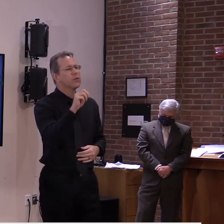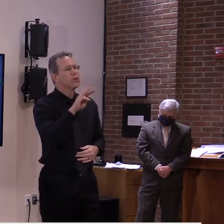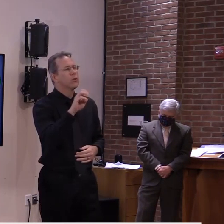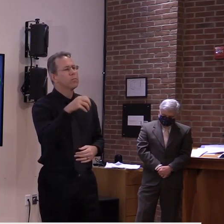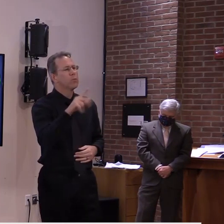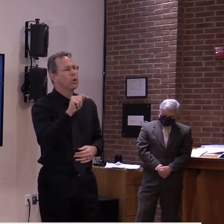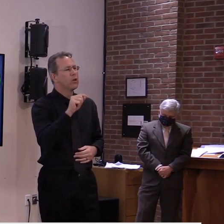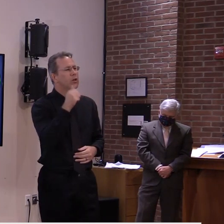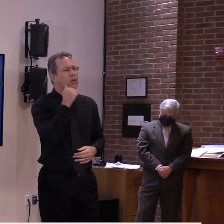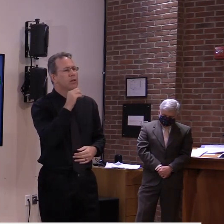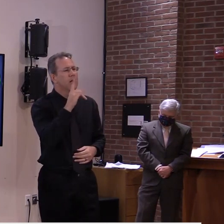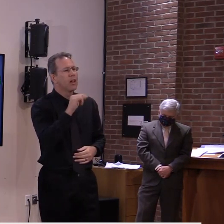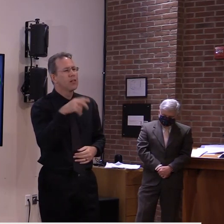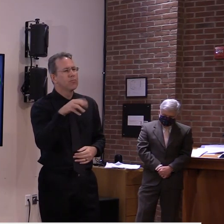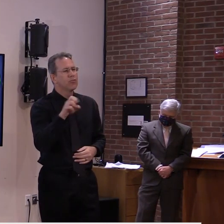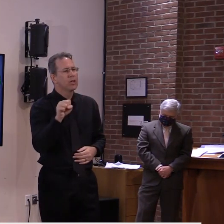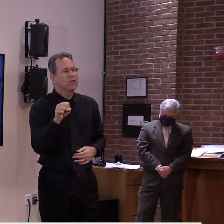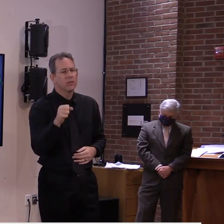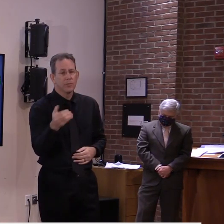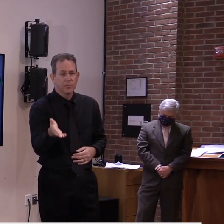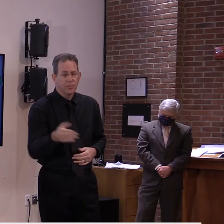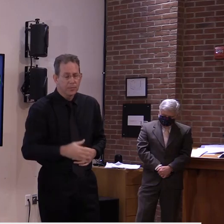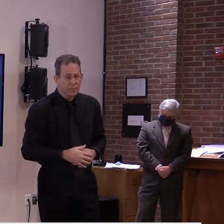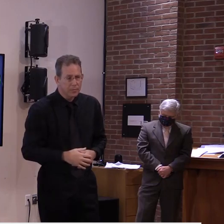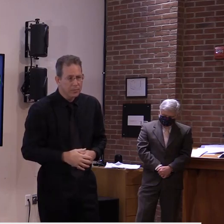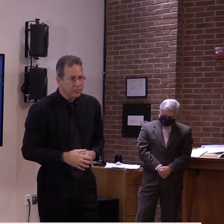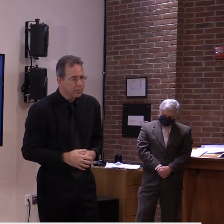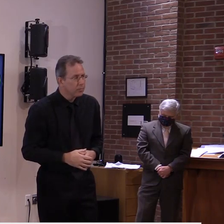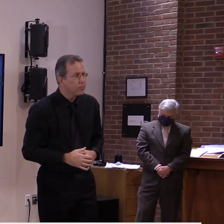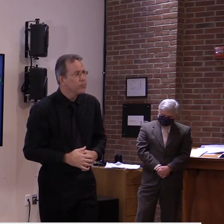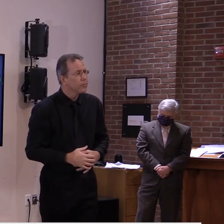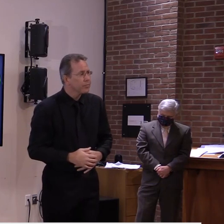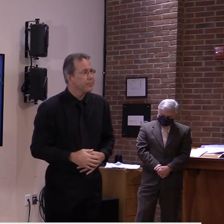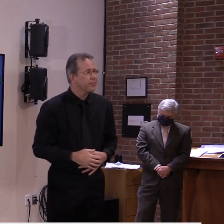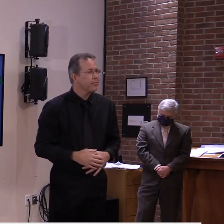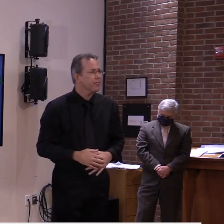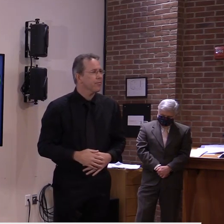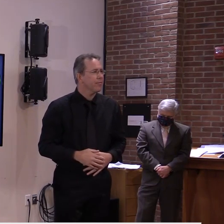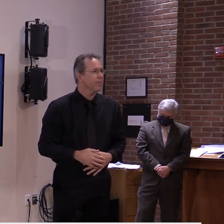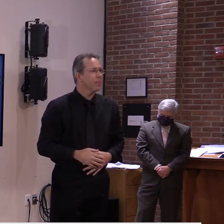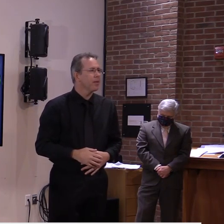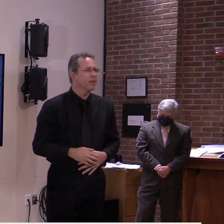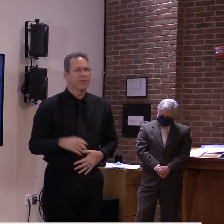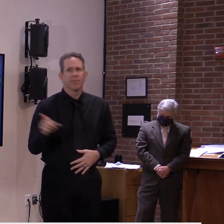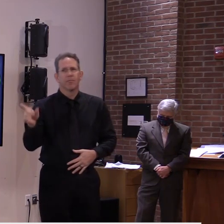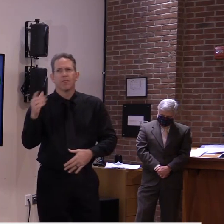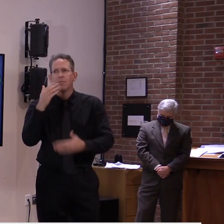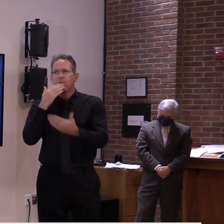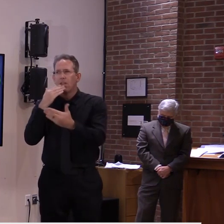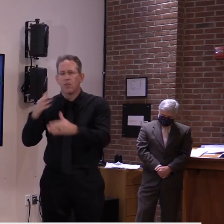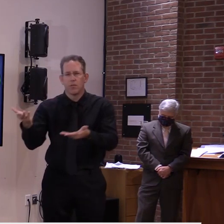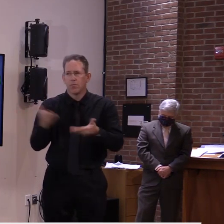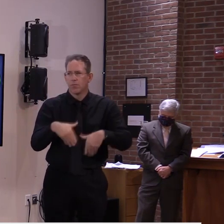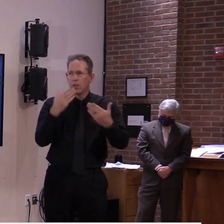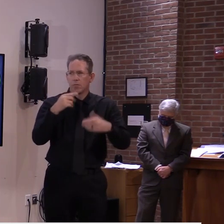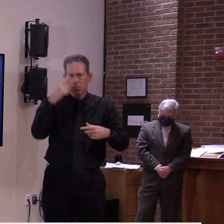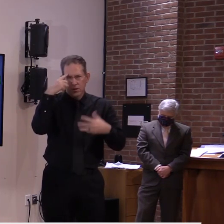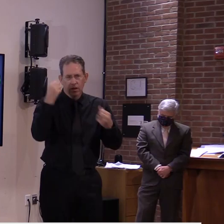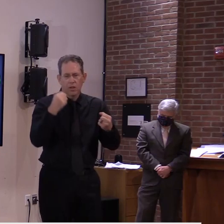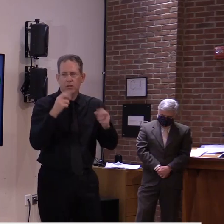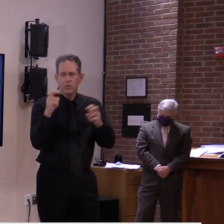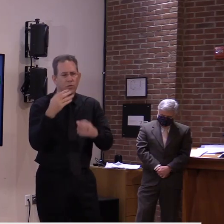Yes, good morning. Thanks for answering my question from last week in such great detail. This week I'm wondering, we